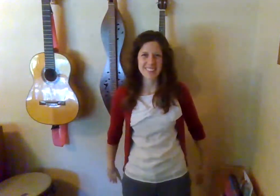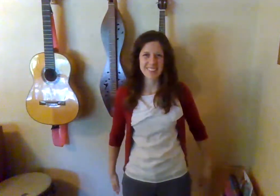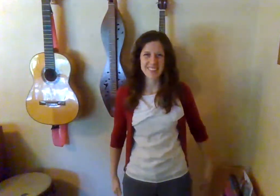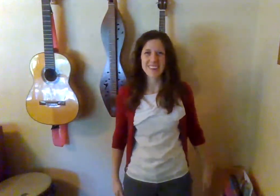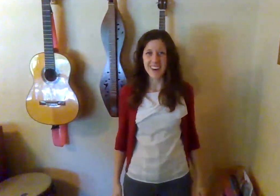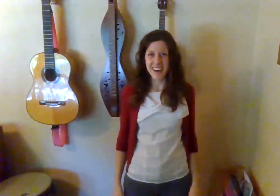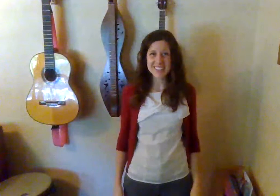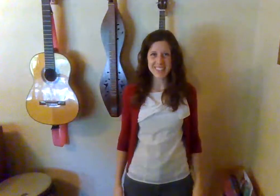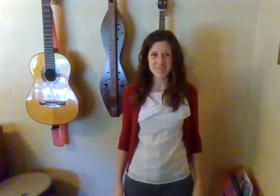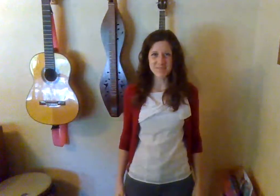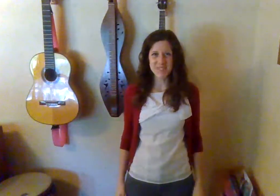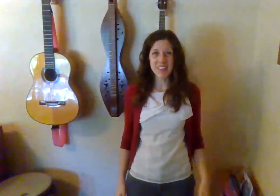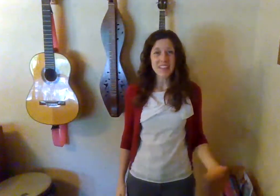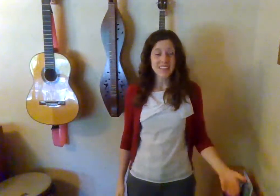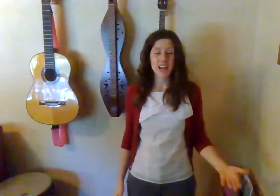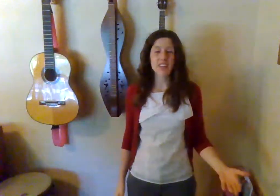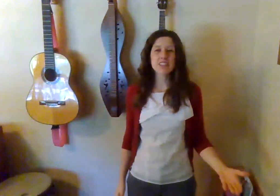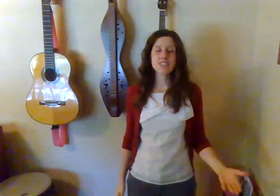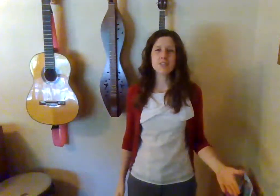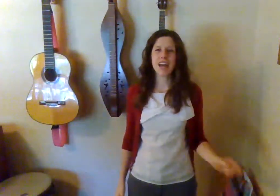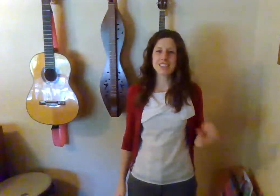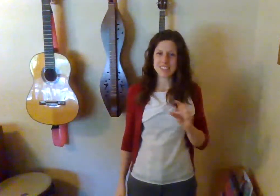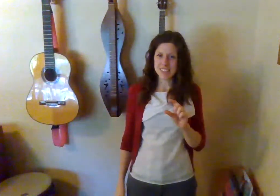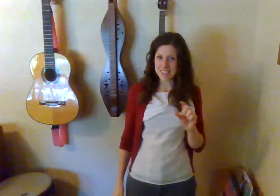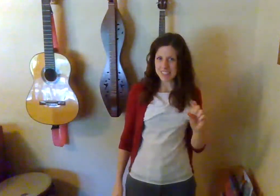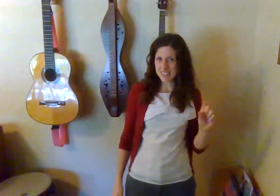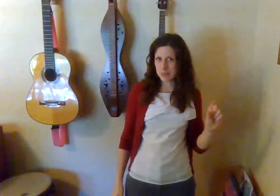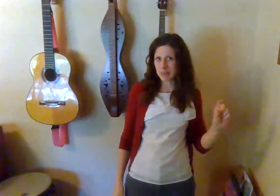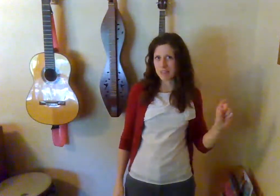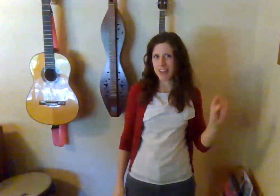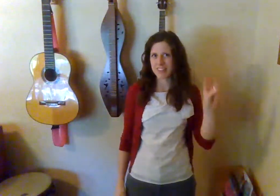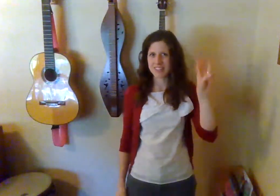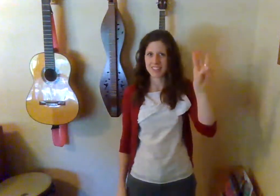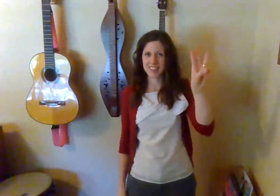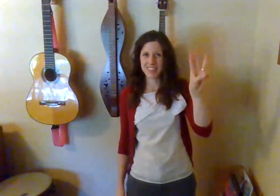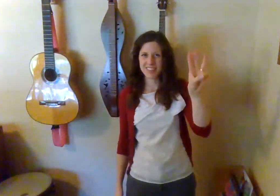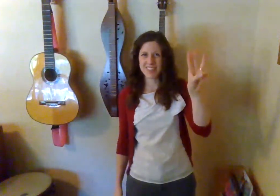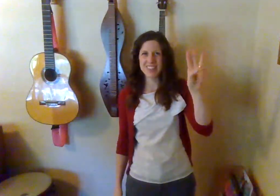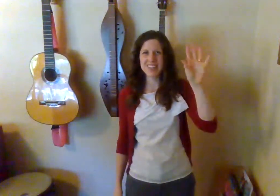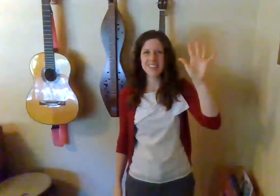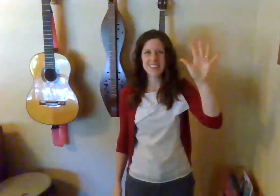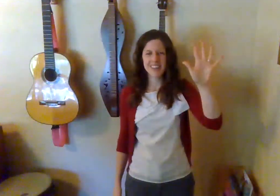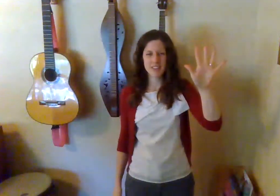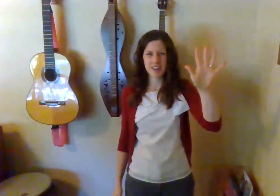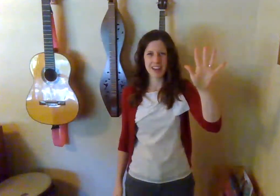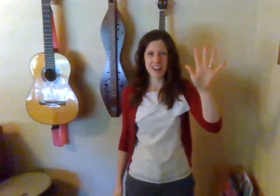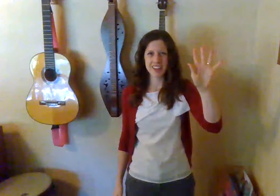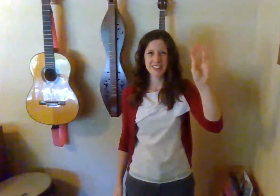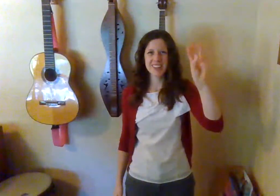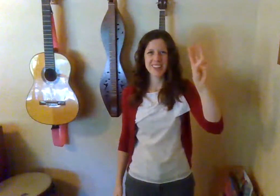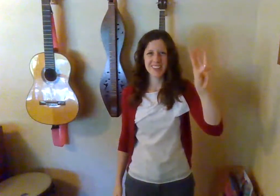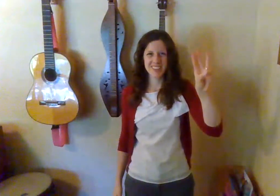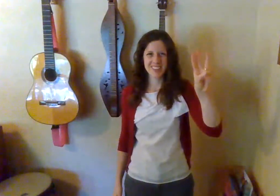Awesome. Now let's do that just a little bit faster. Three, five. Three,